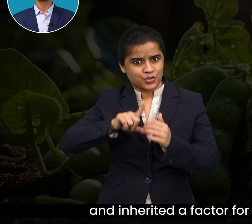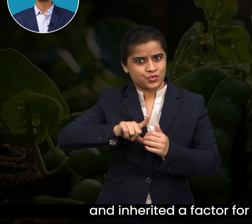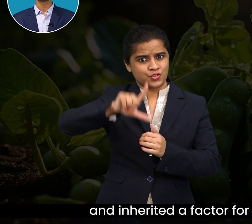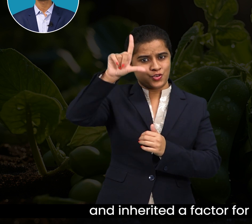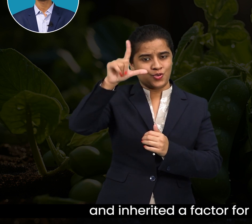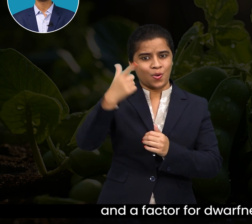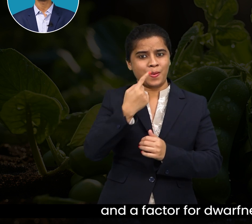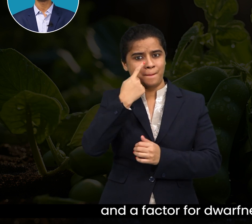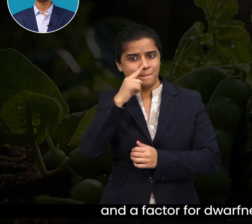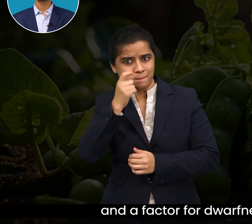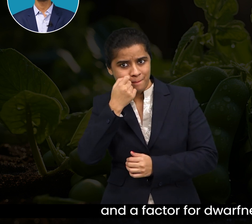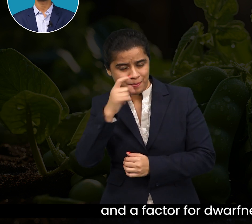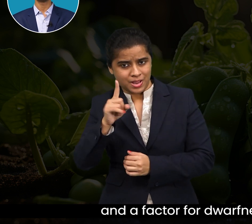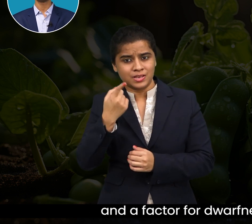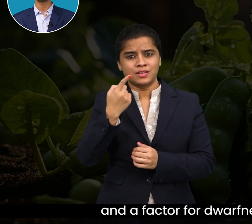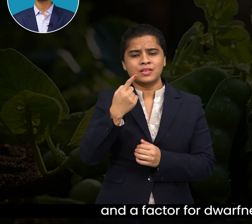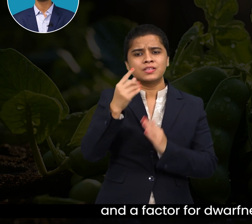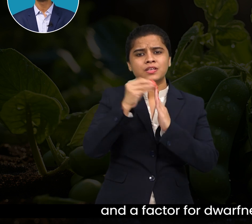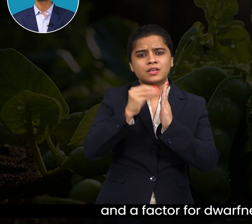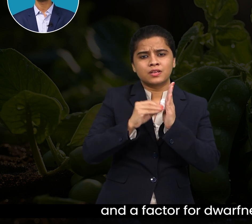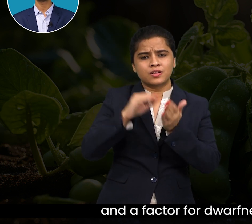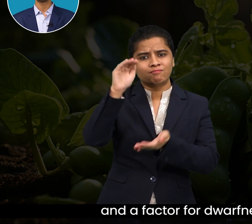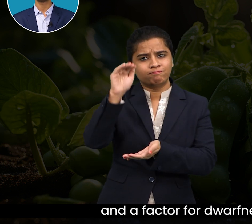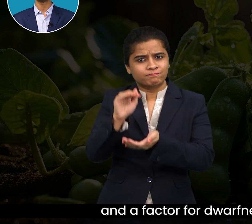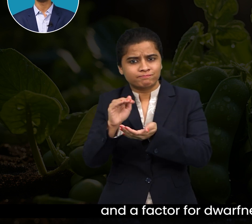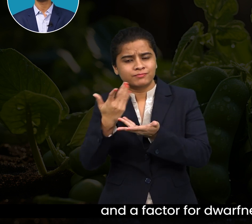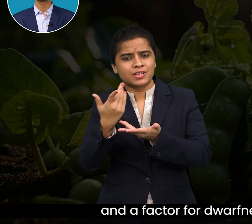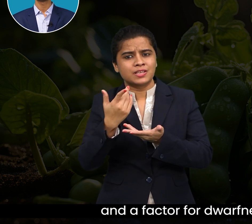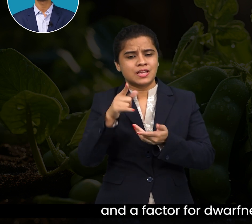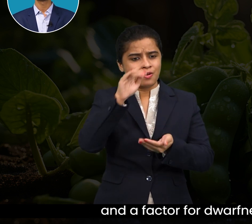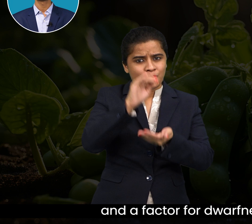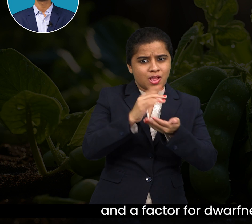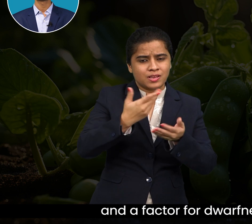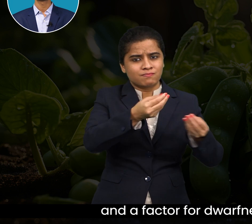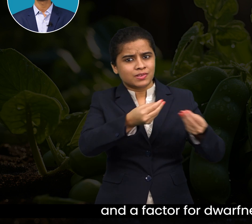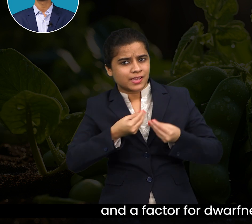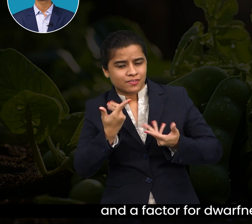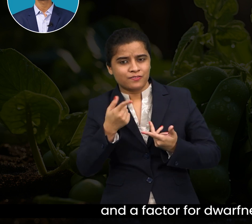parent and a factor for dwarfness from its dwarf parent.